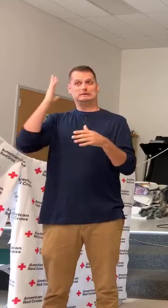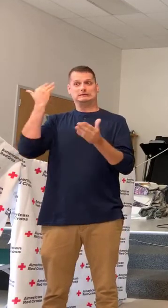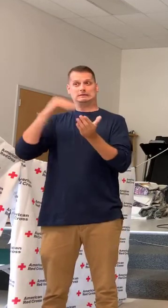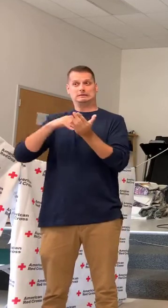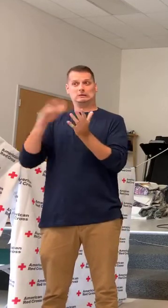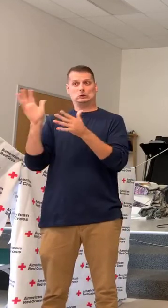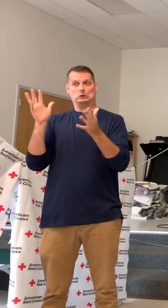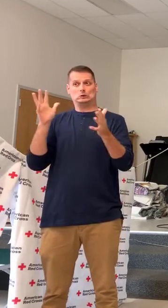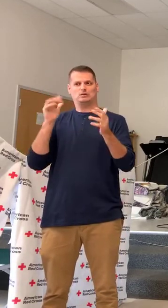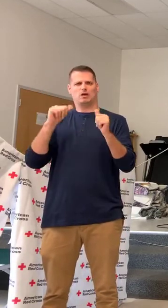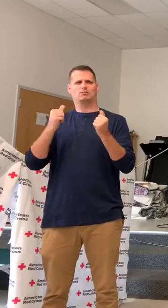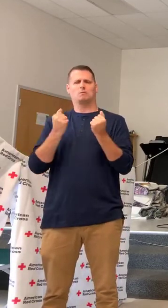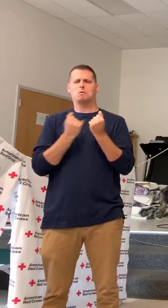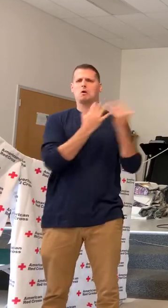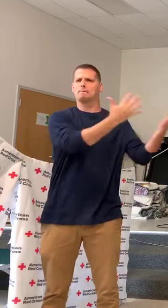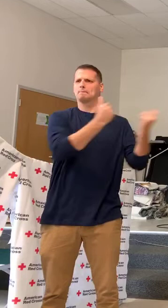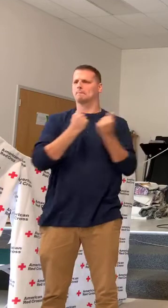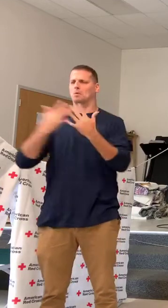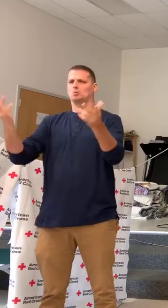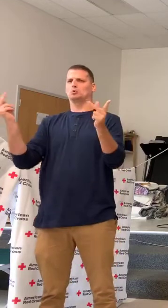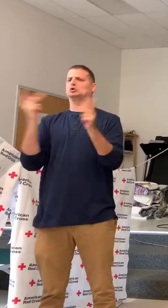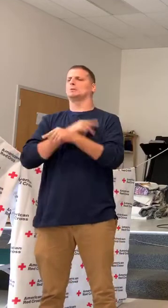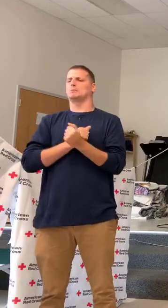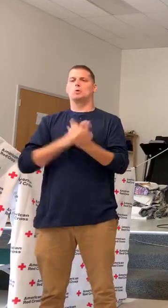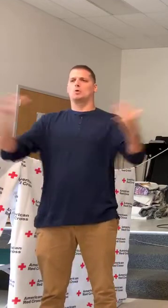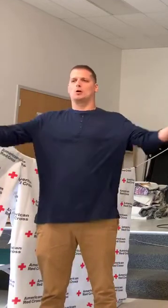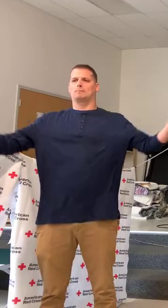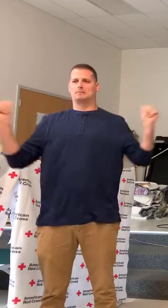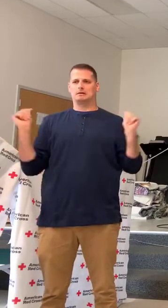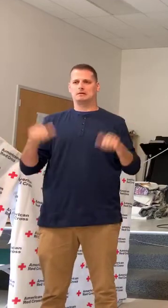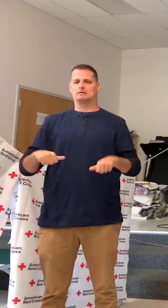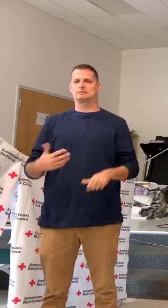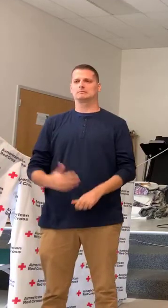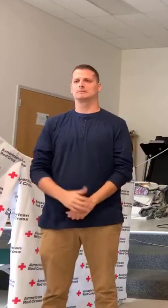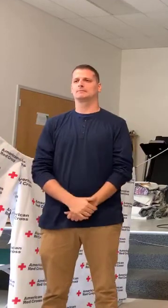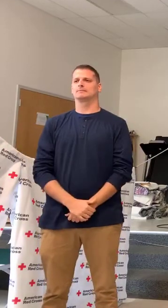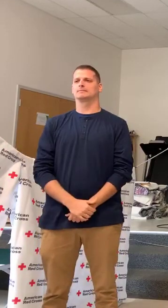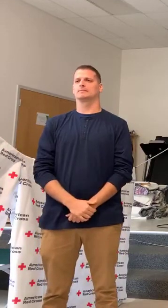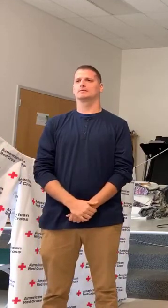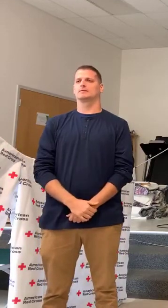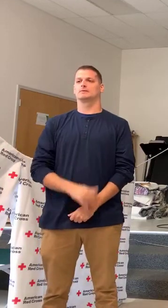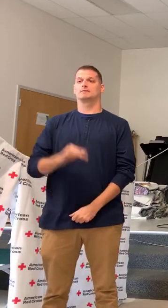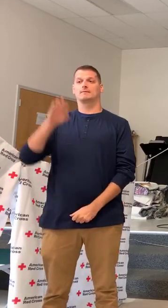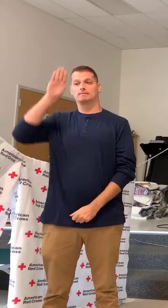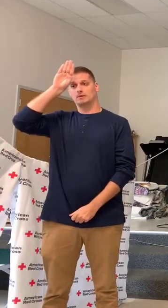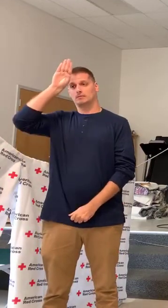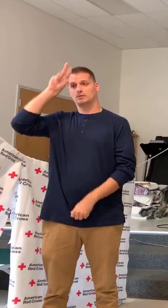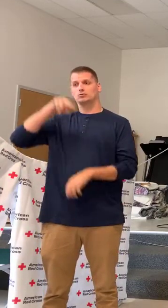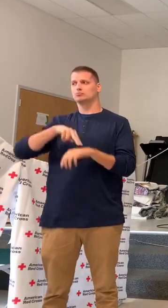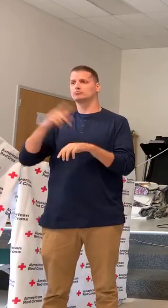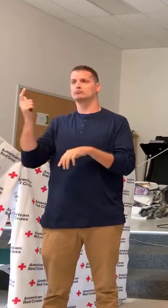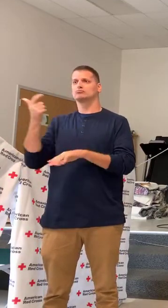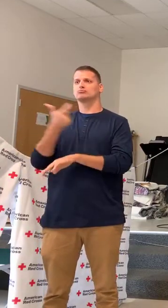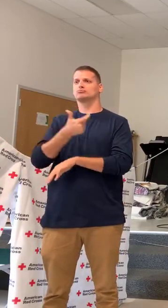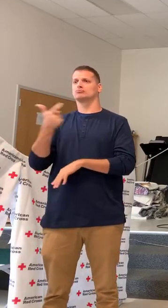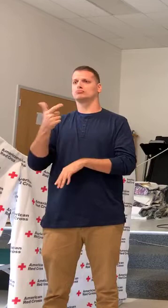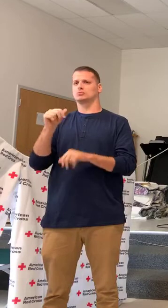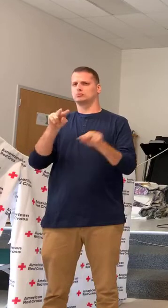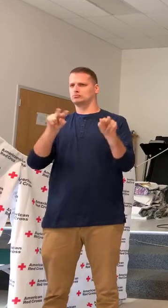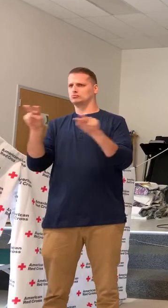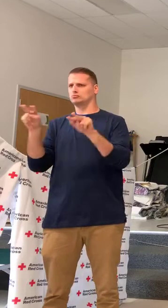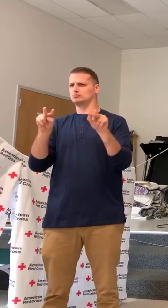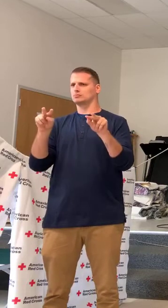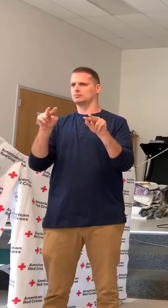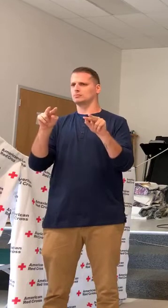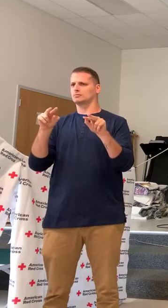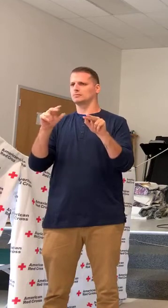wind, there's still snags coming down. We got firefighters working around houses trying to save those, but be aware of that. So we'll send a list of the known hazards